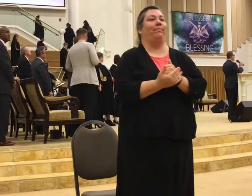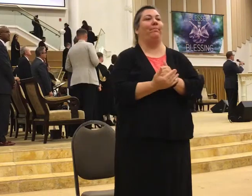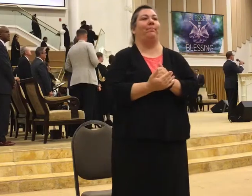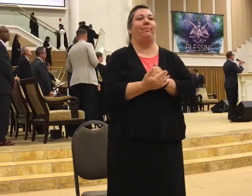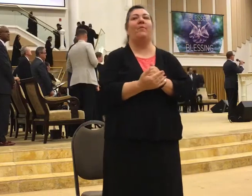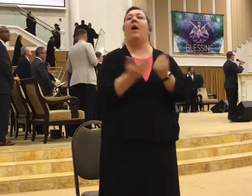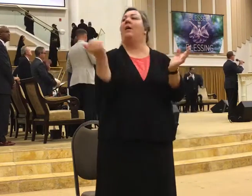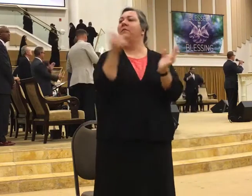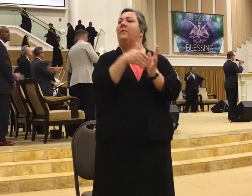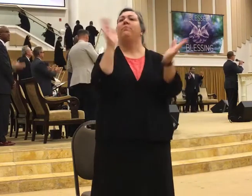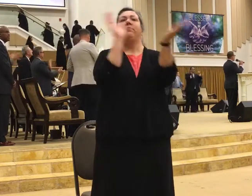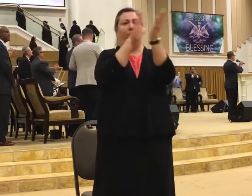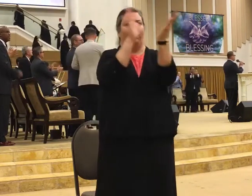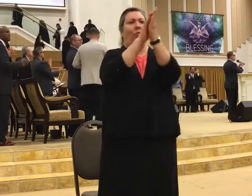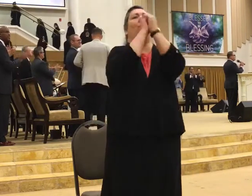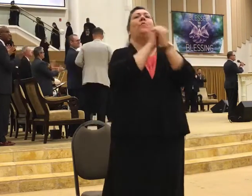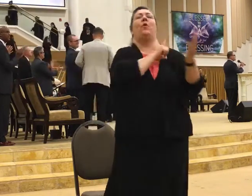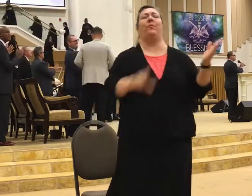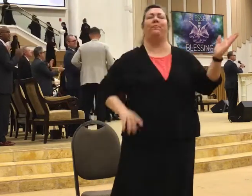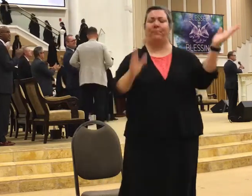Give the Lord another hand clap of worship.